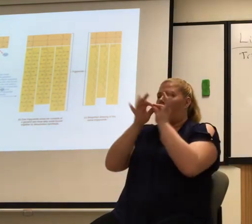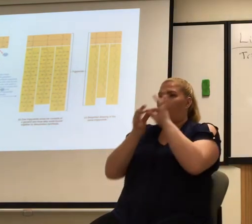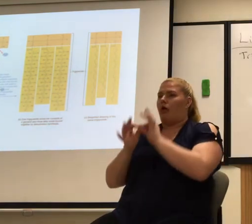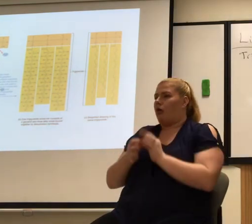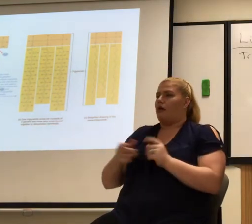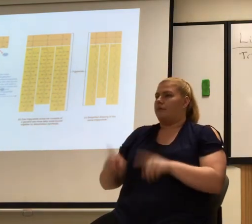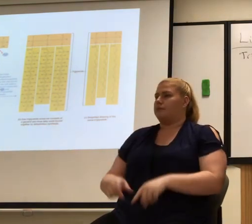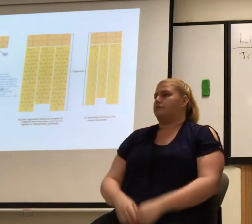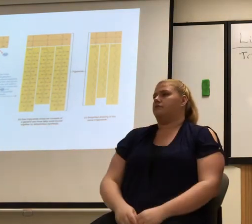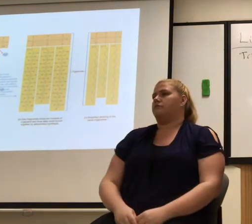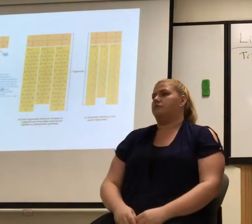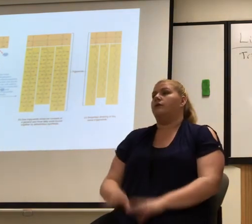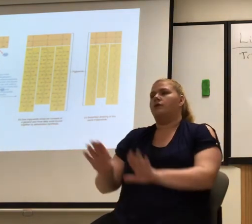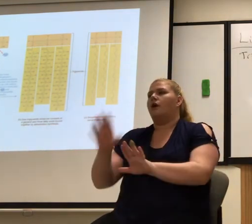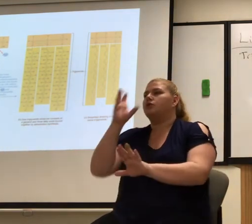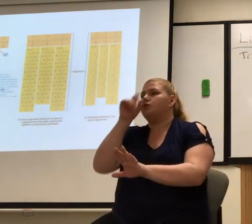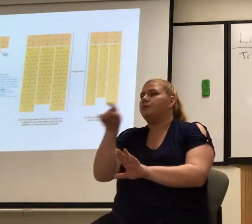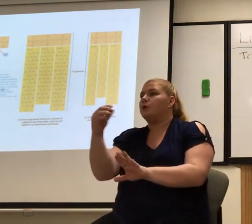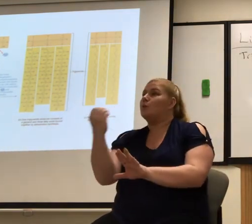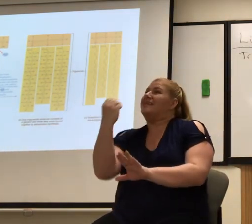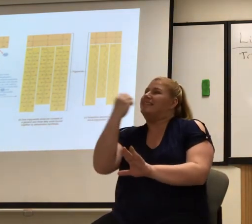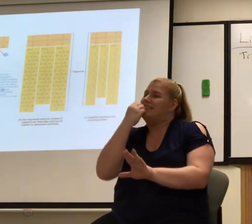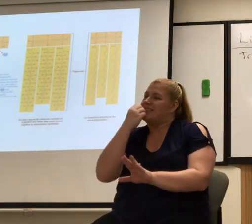Assuming there was fat in the meal you ate.